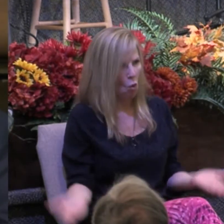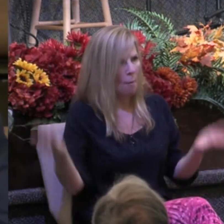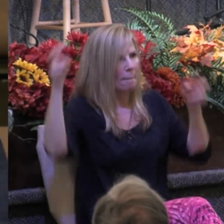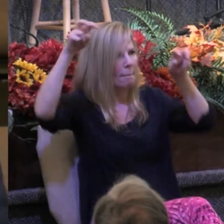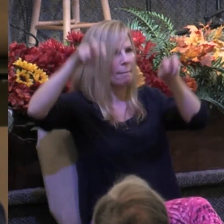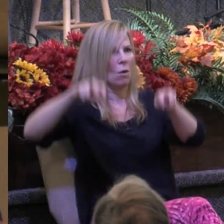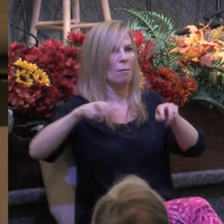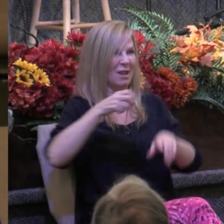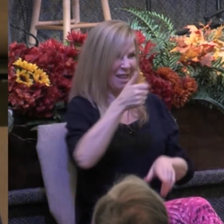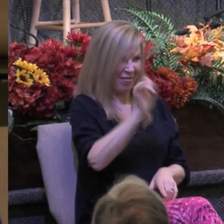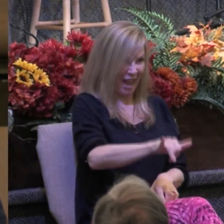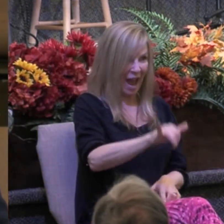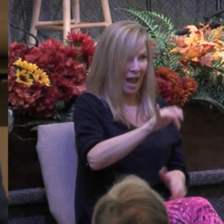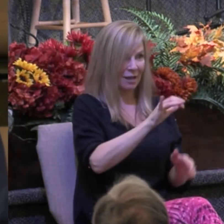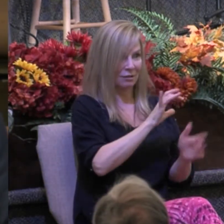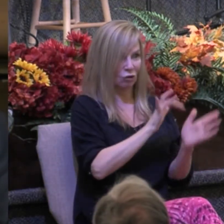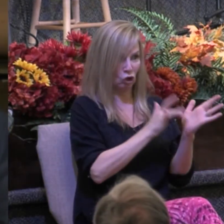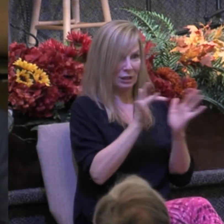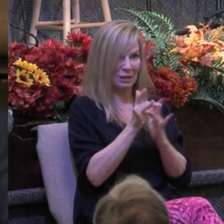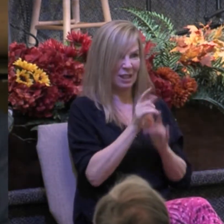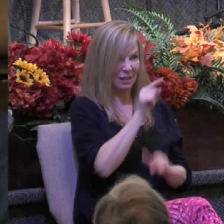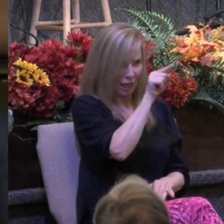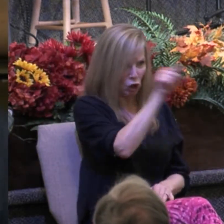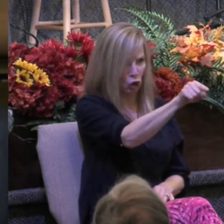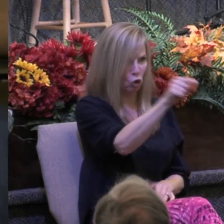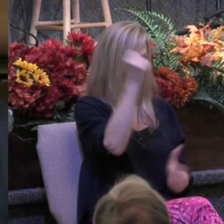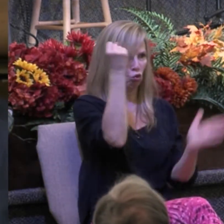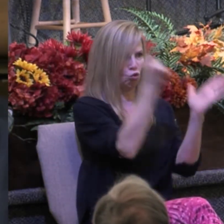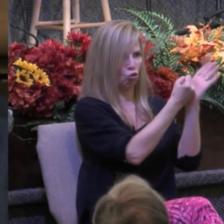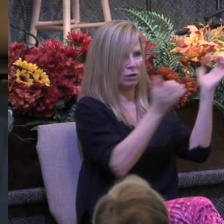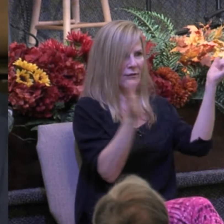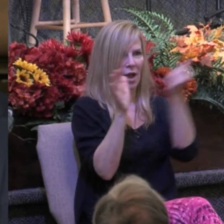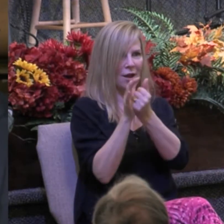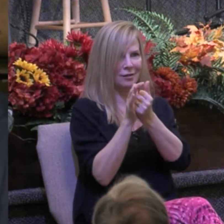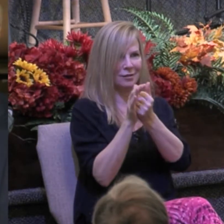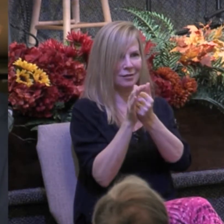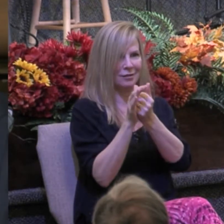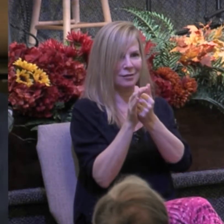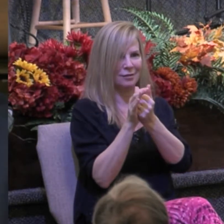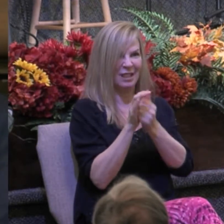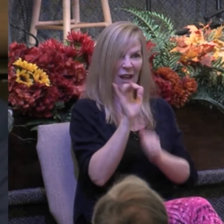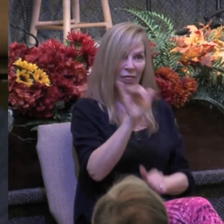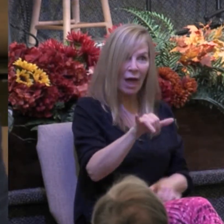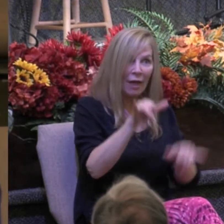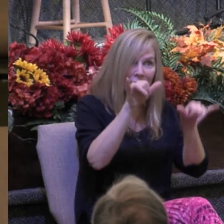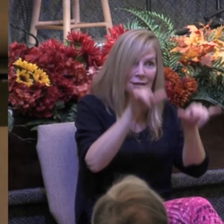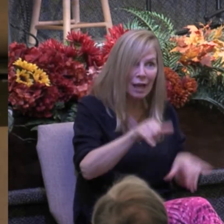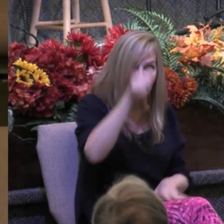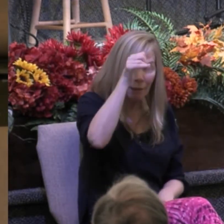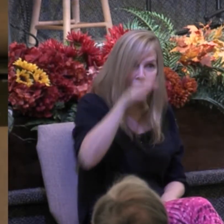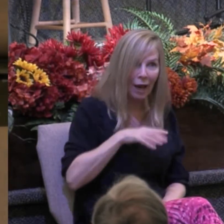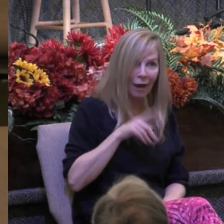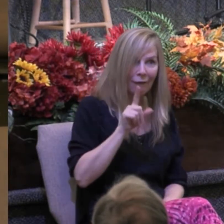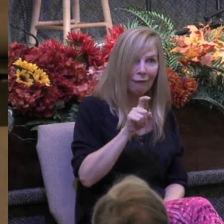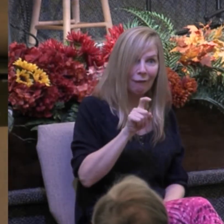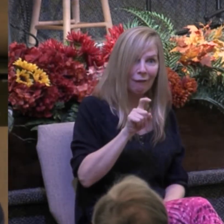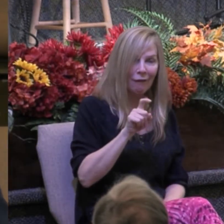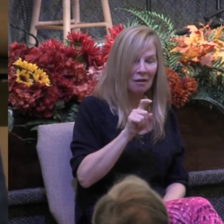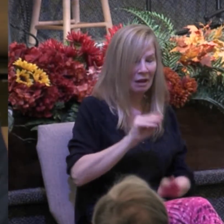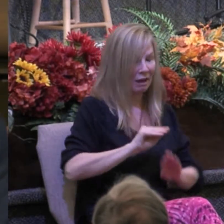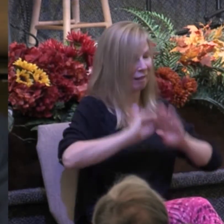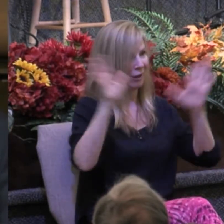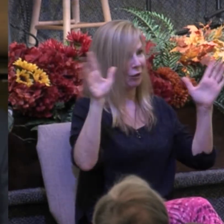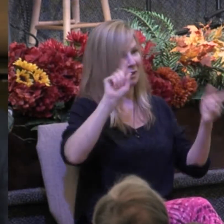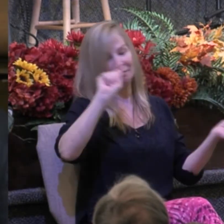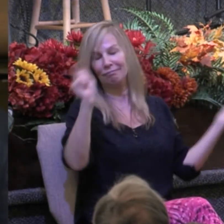crucified. Wow. Is this the same man? It's the same man who's been transformed because the Spirit of God now